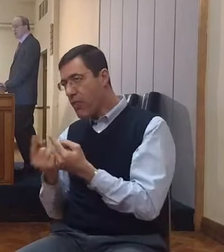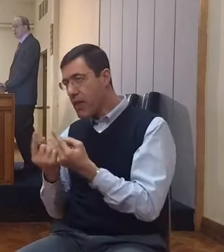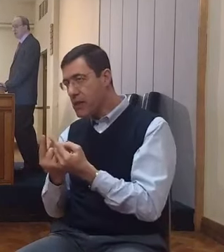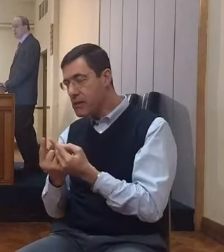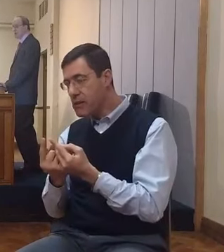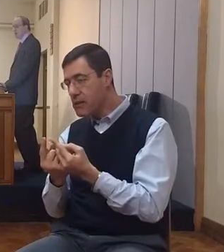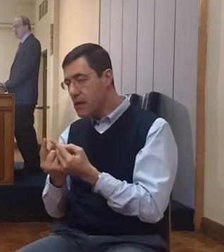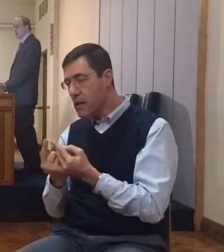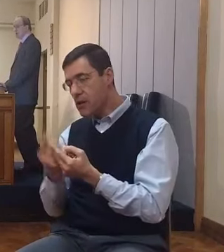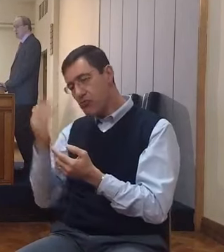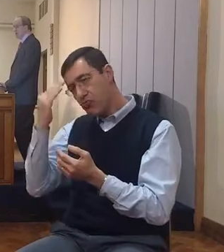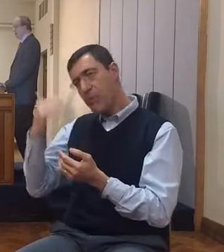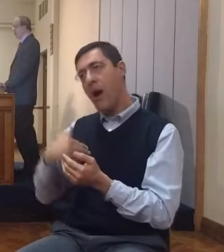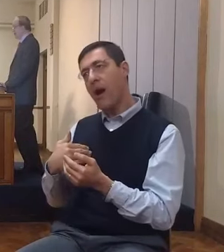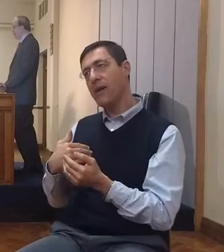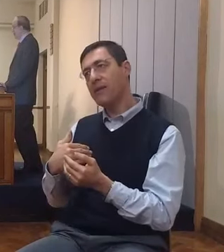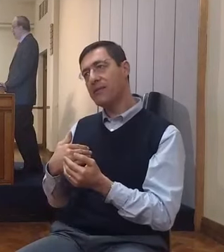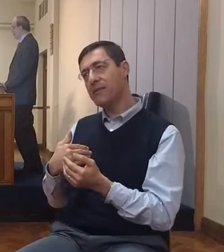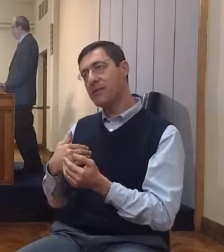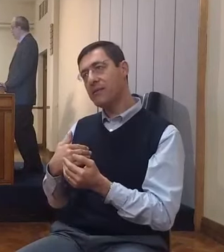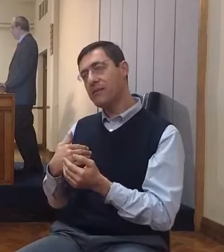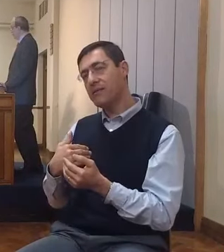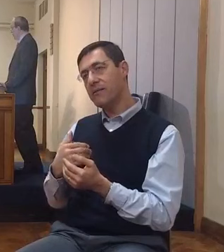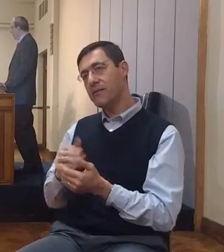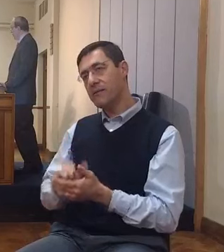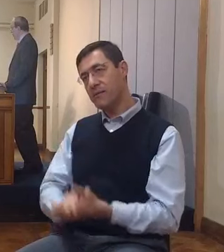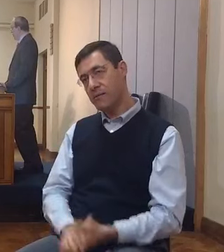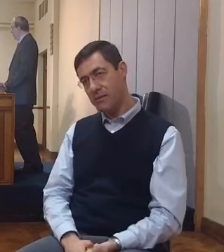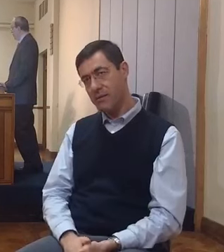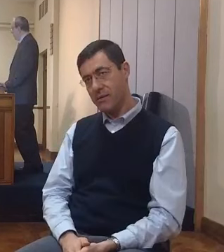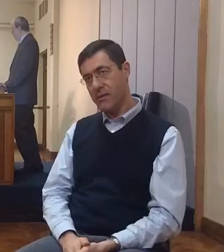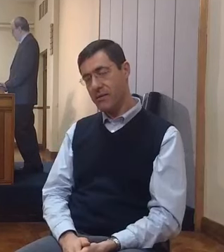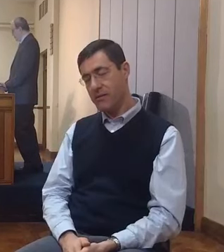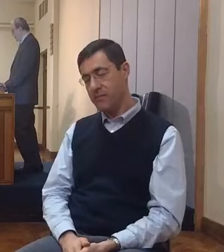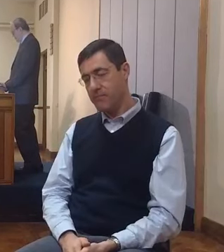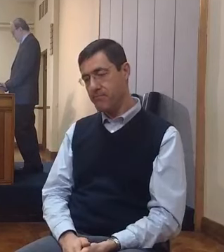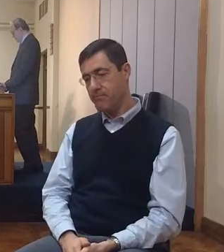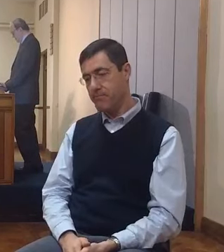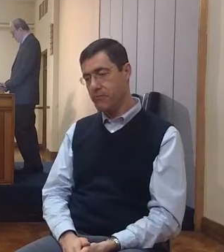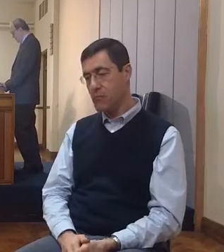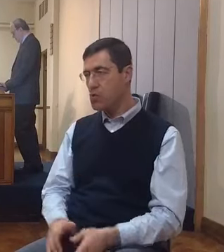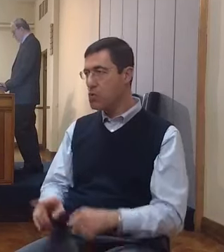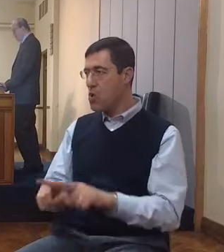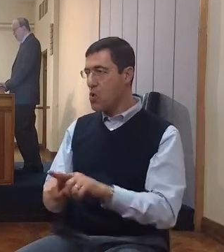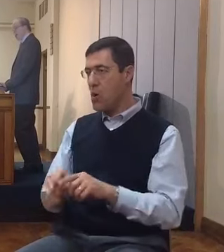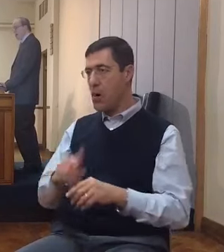Morals. We dare not leave out moral behavior.